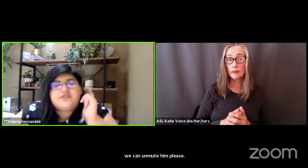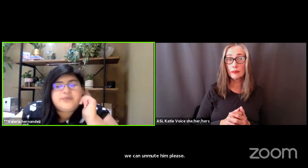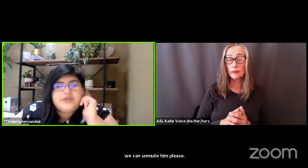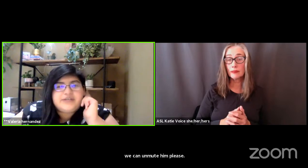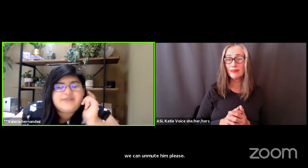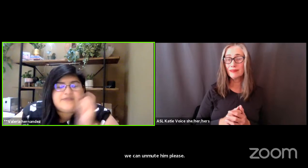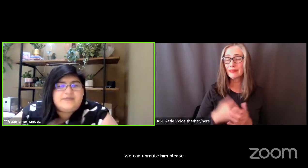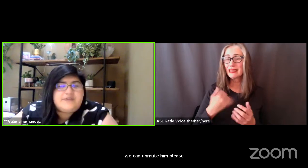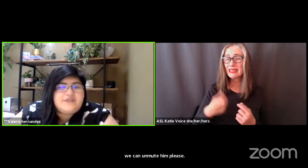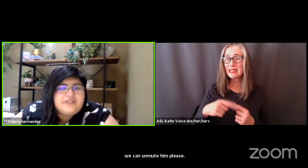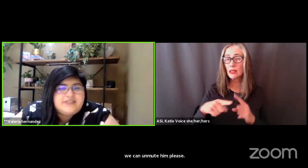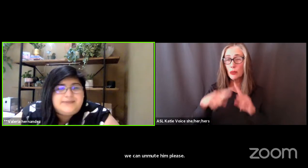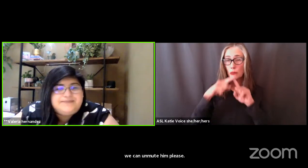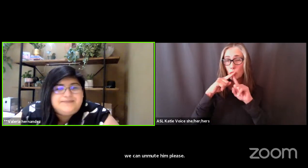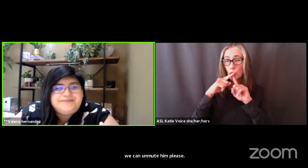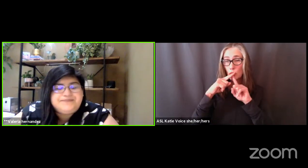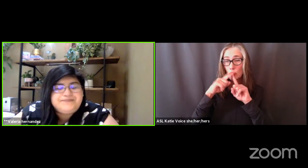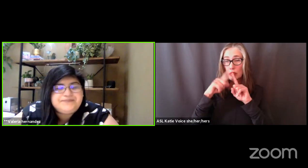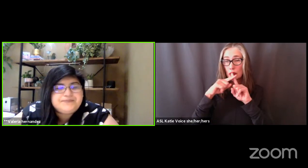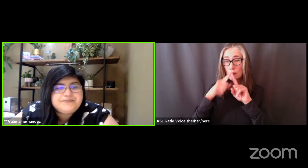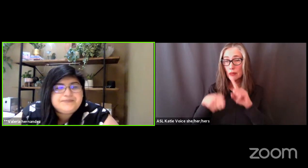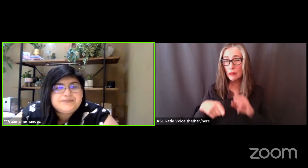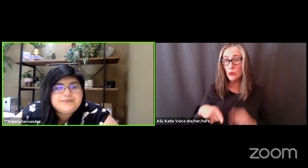You're still muted, Mr. Alfaka.